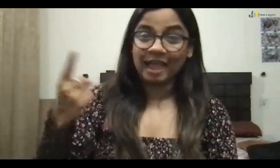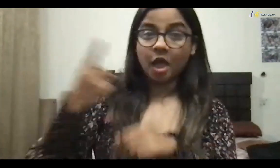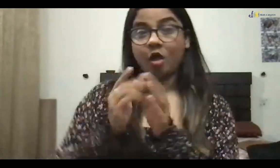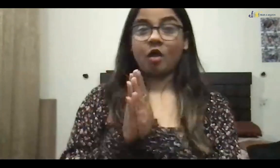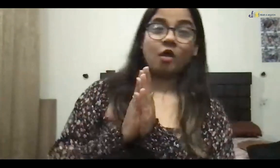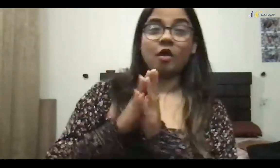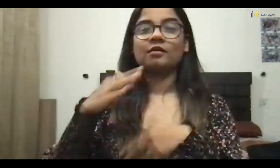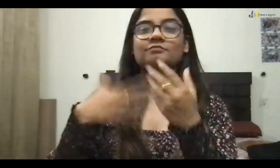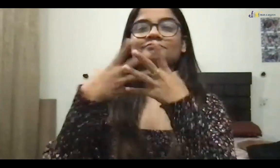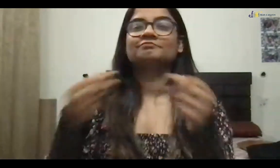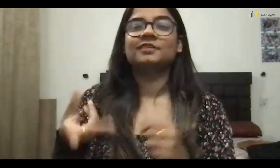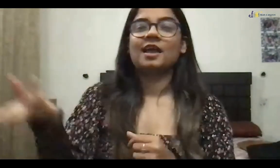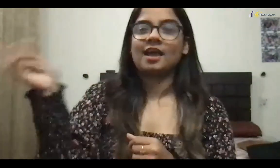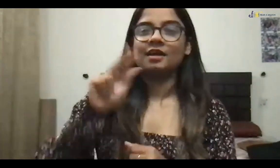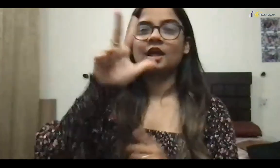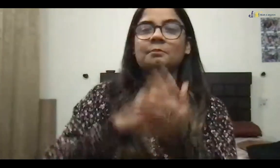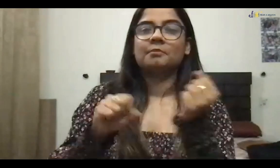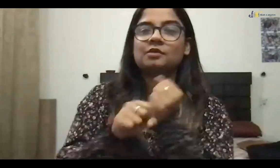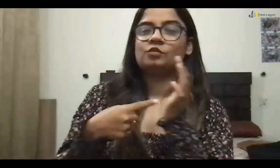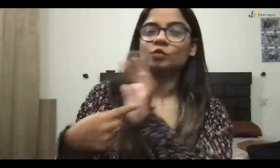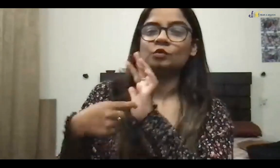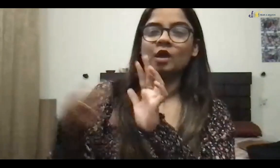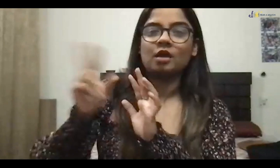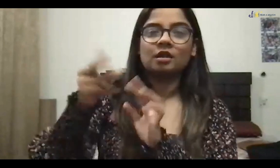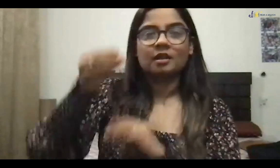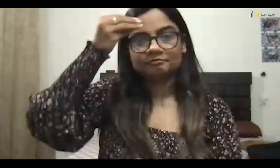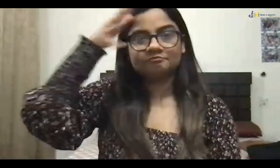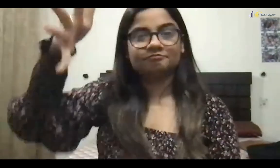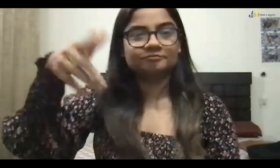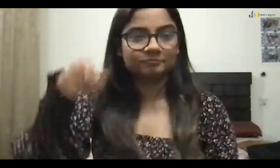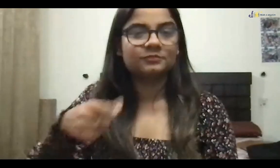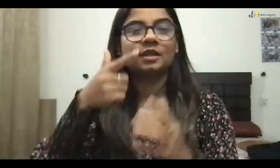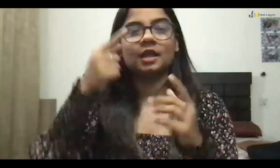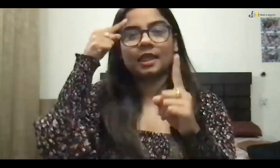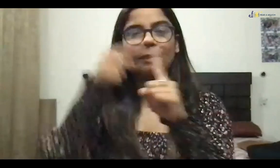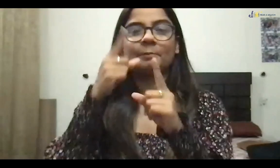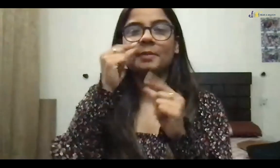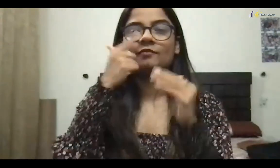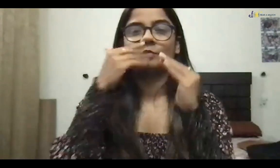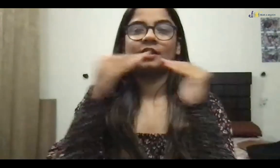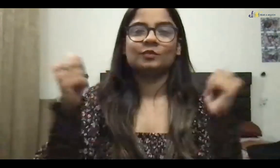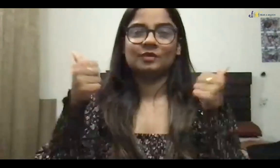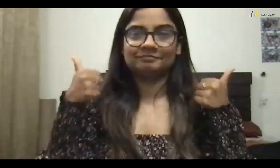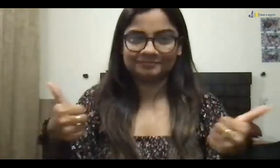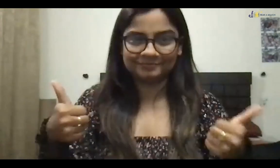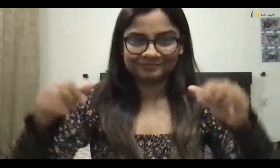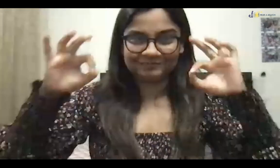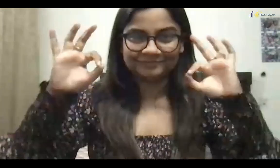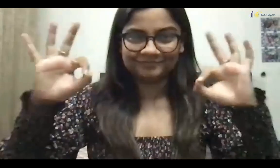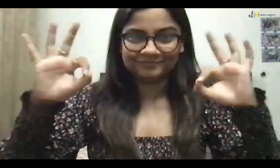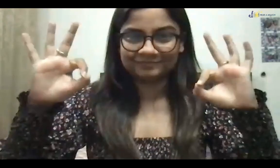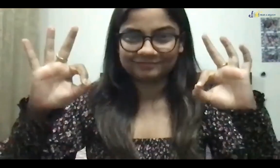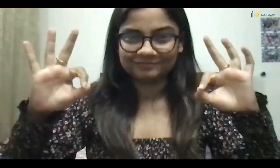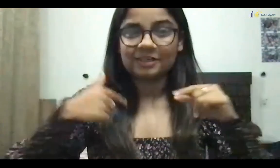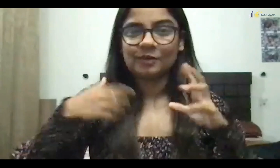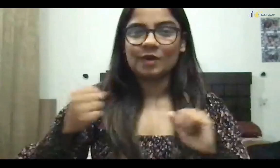to give the respect women, but some people are forget. Again, this is in the month of March, 8th March, we have to